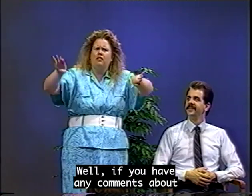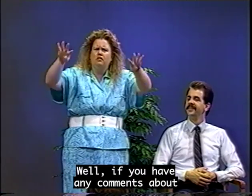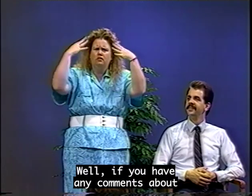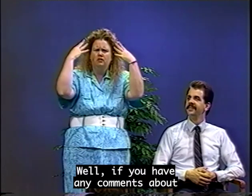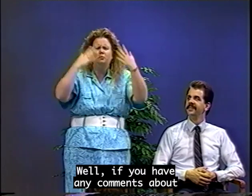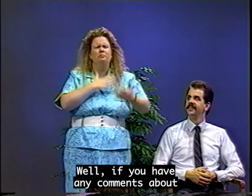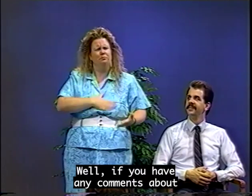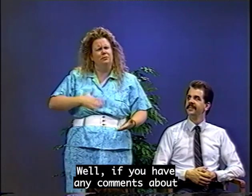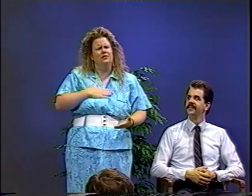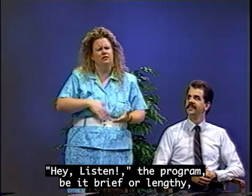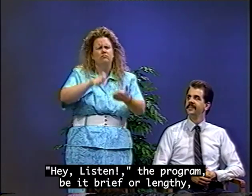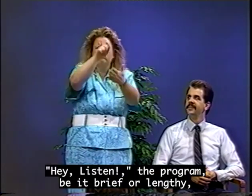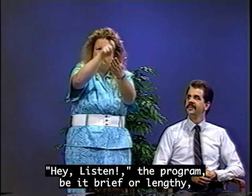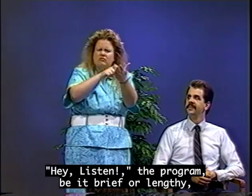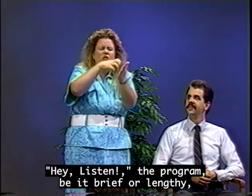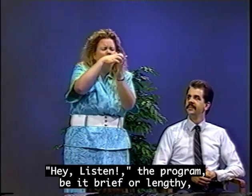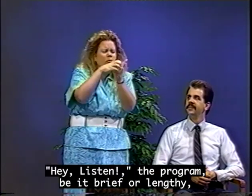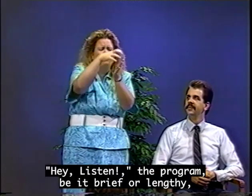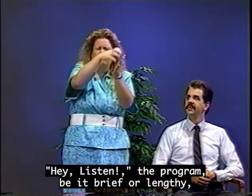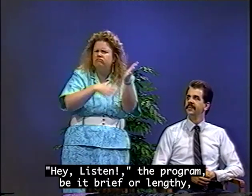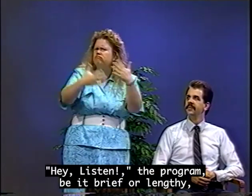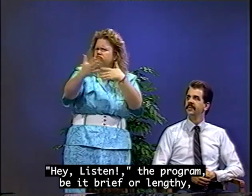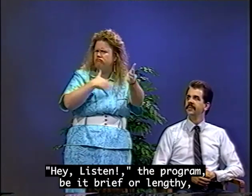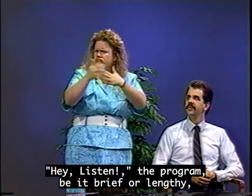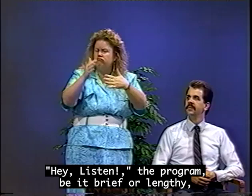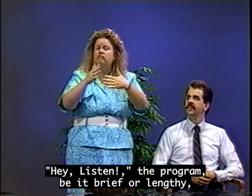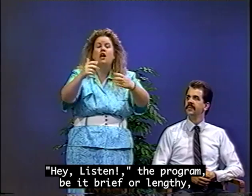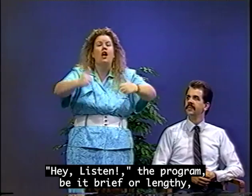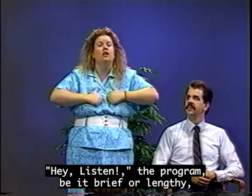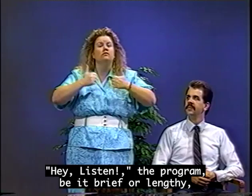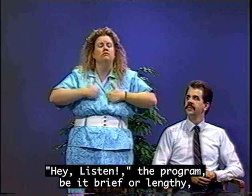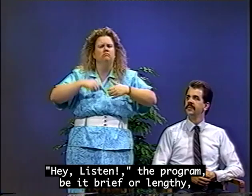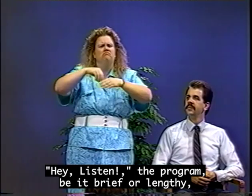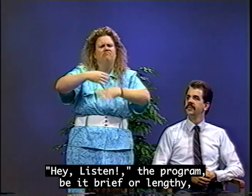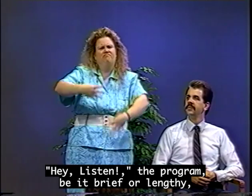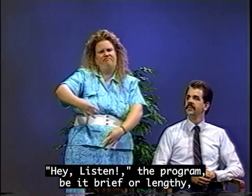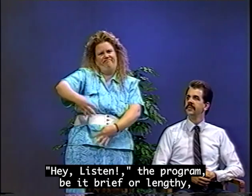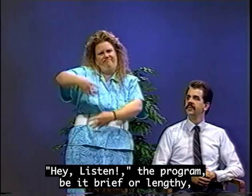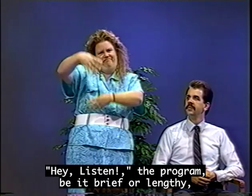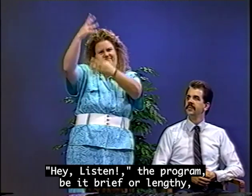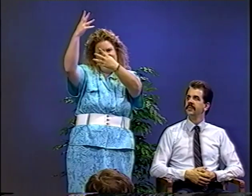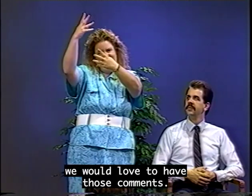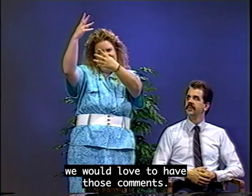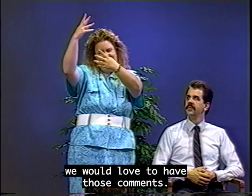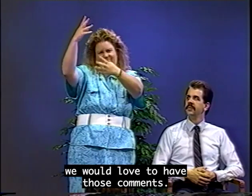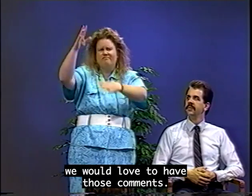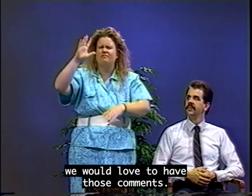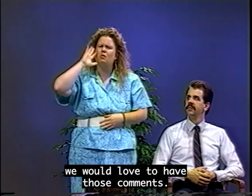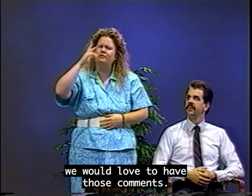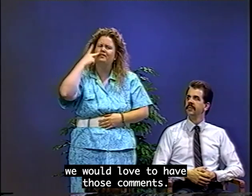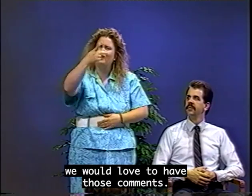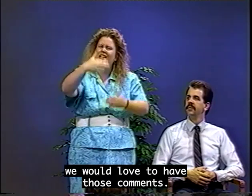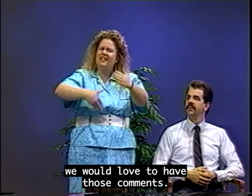Well, if you have any comments about, hey, listen, the program, be it brief or lengthy,